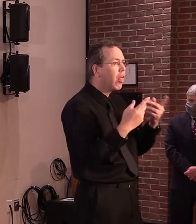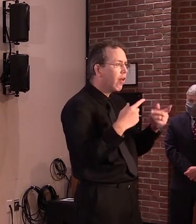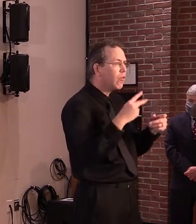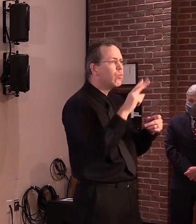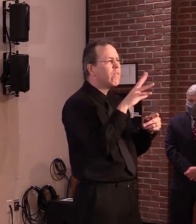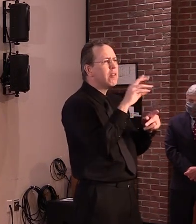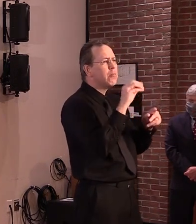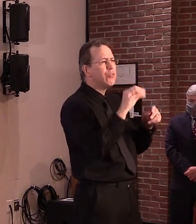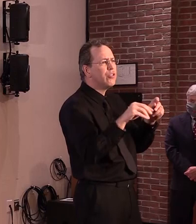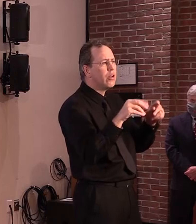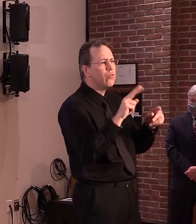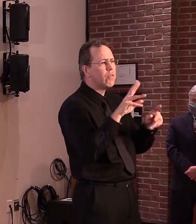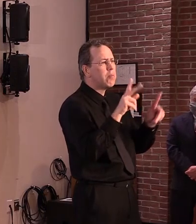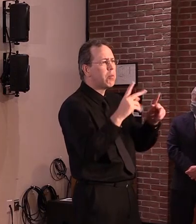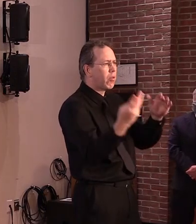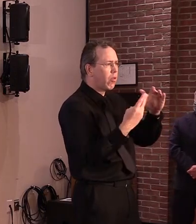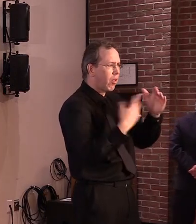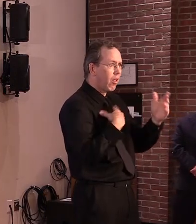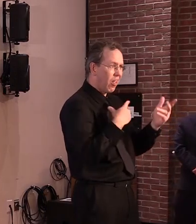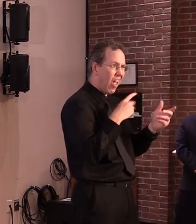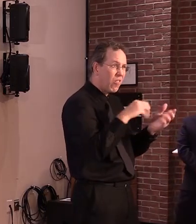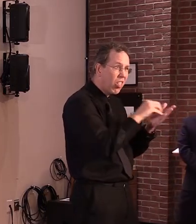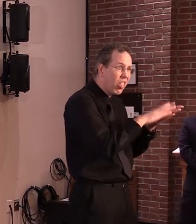I think it's a matter of complexity.